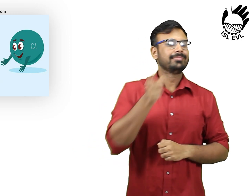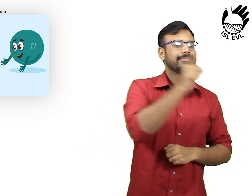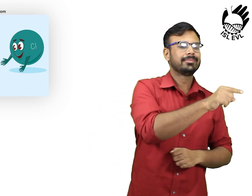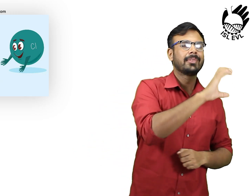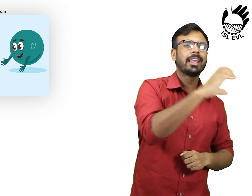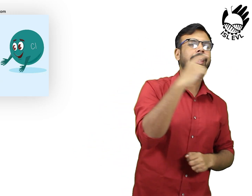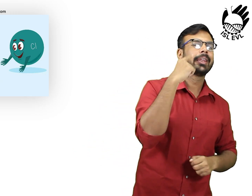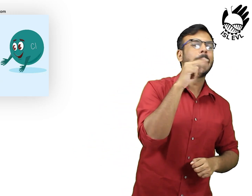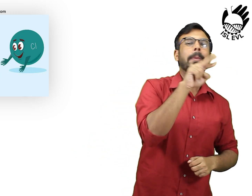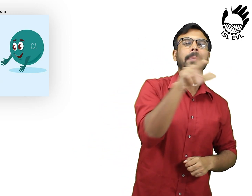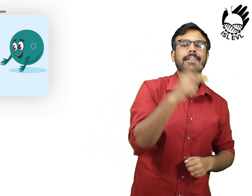and a chloride anion